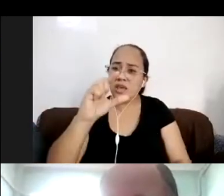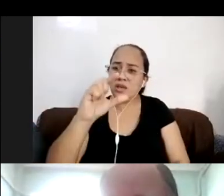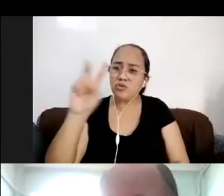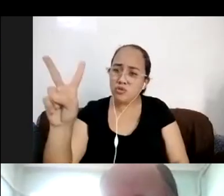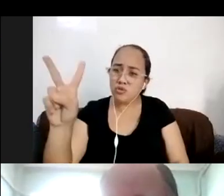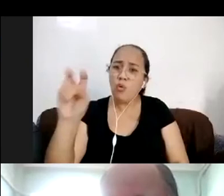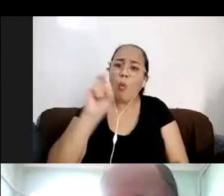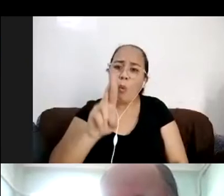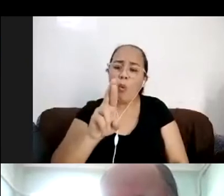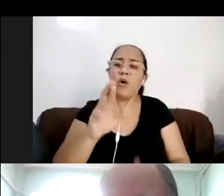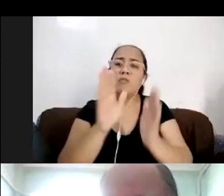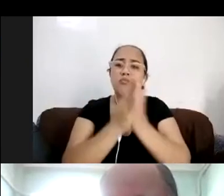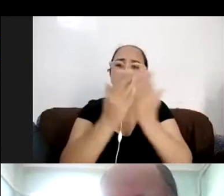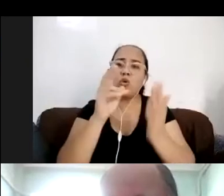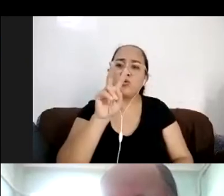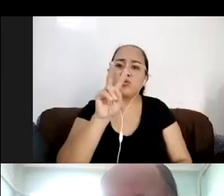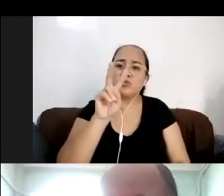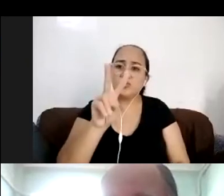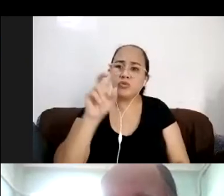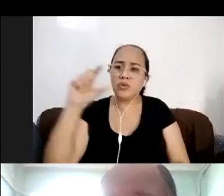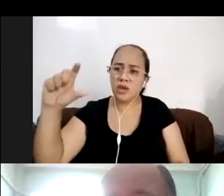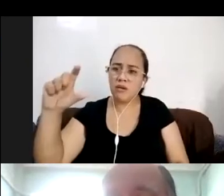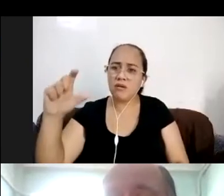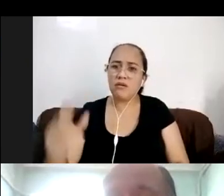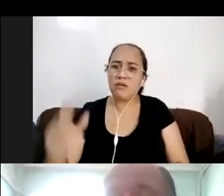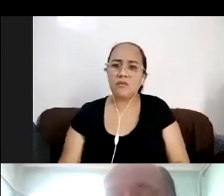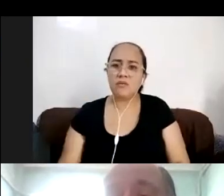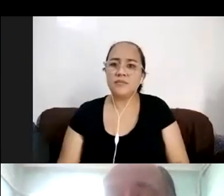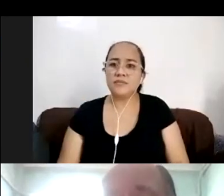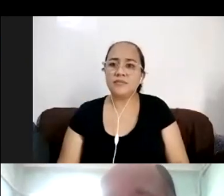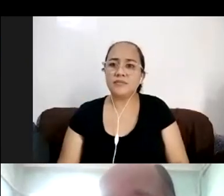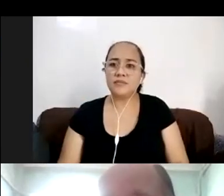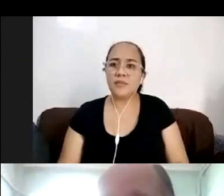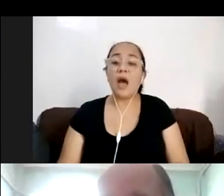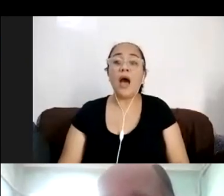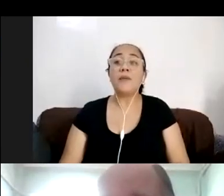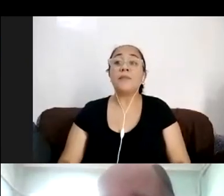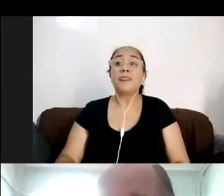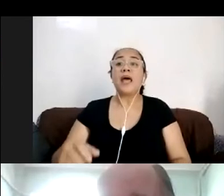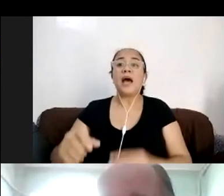So book thick 2. Add 2, add 2.